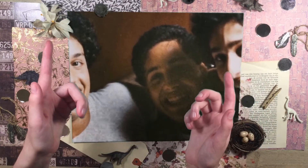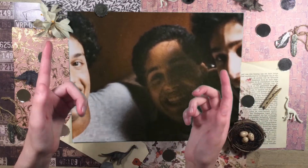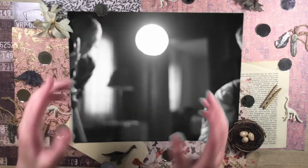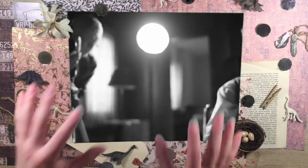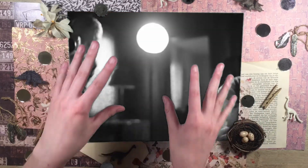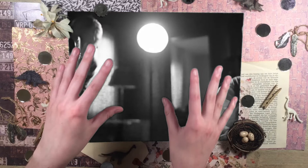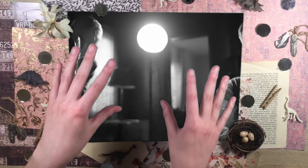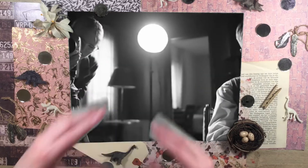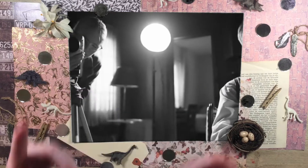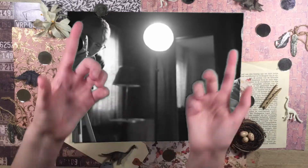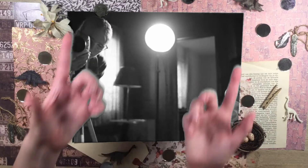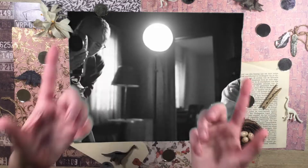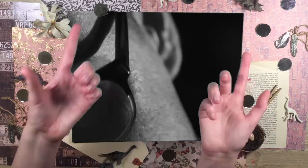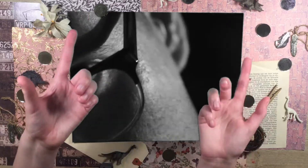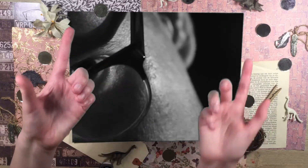to get more information out in the open.